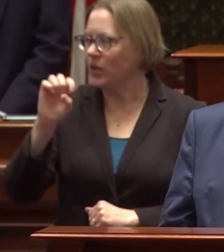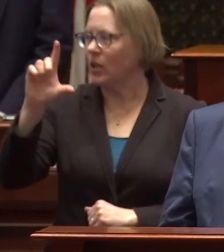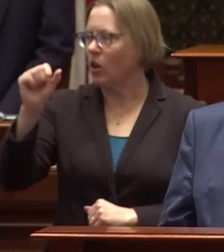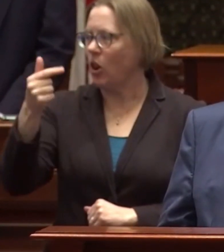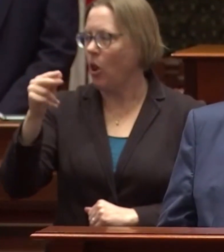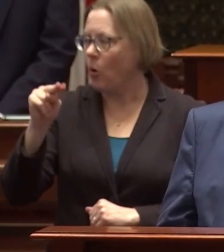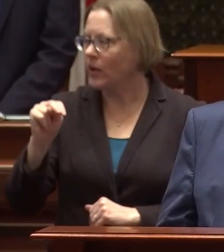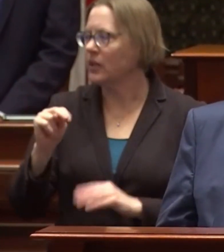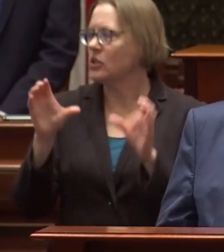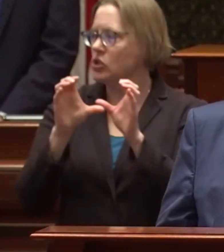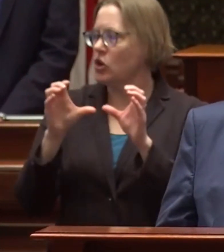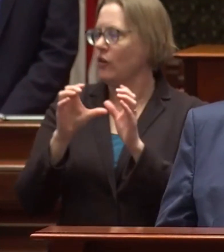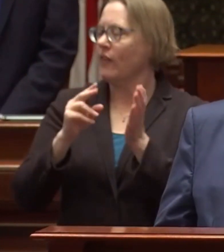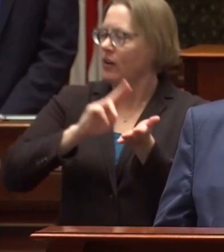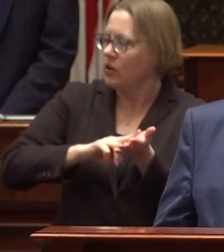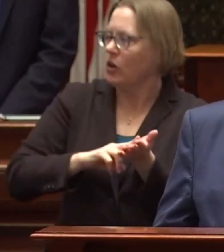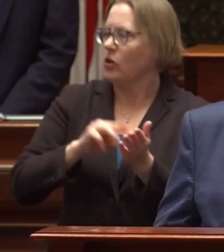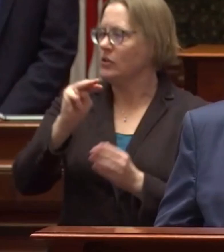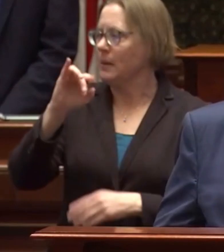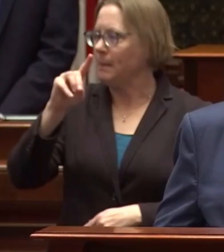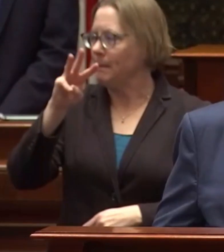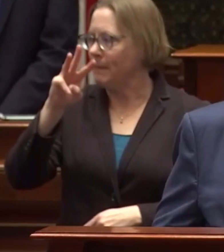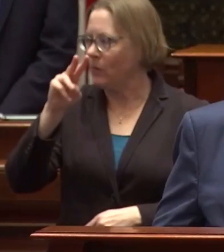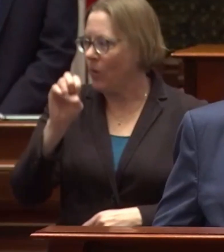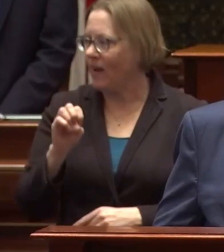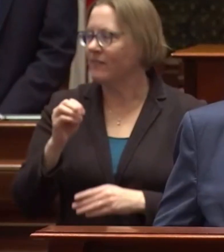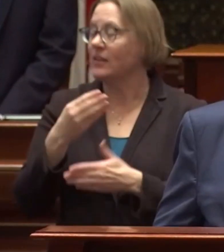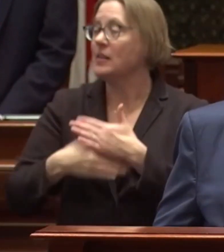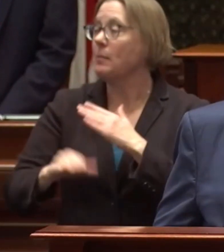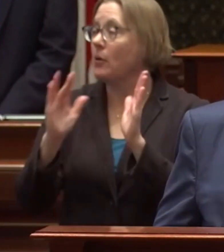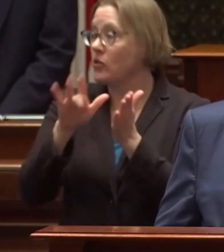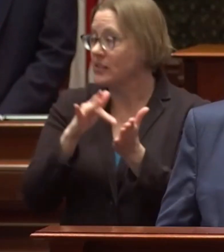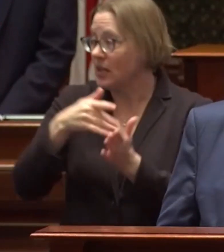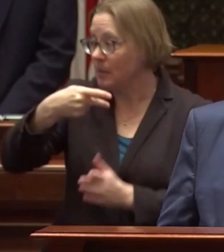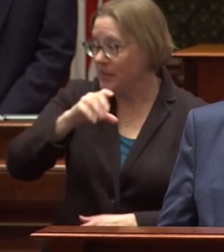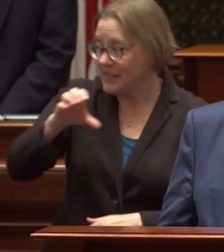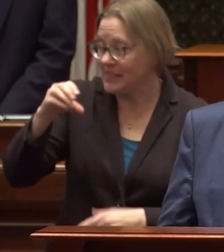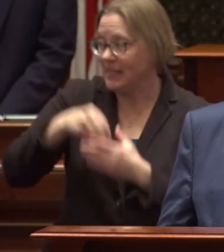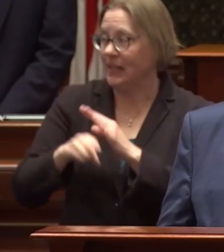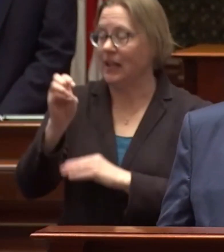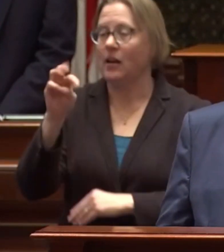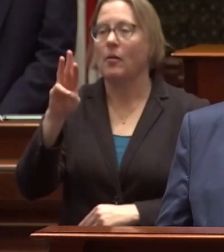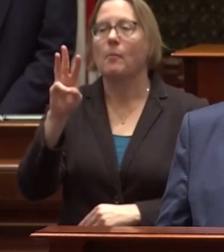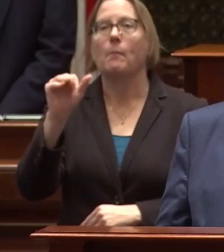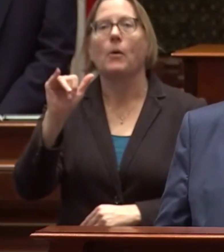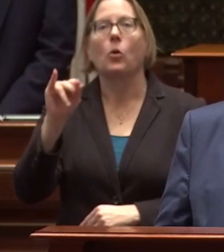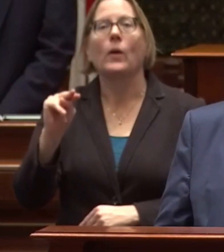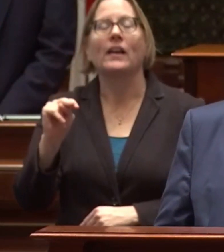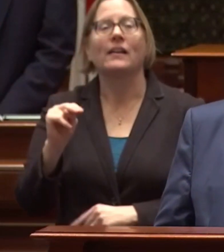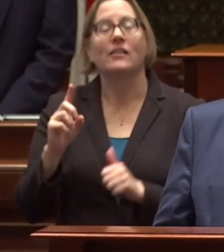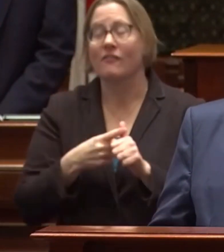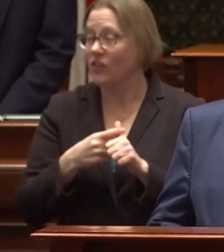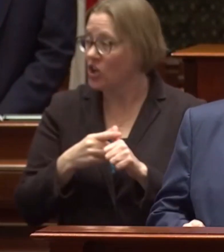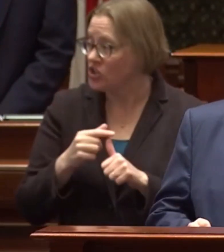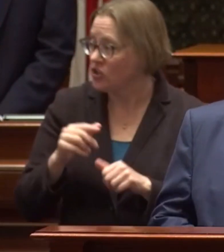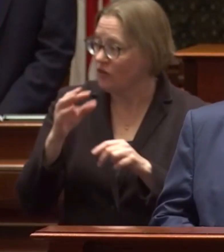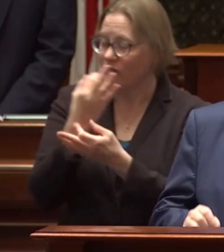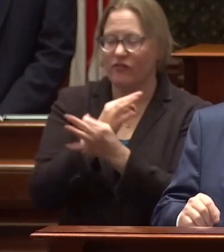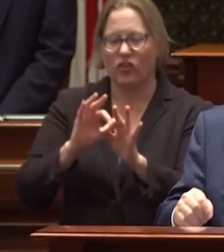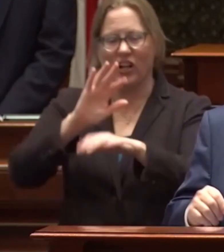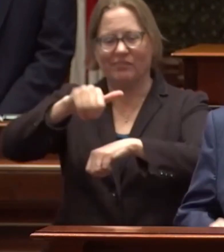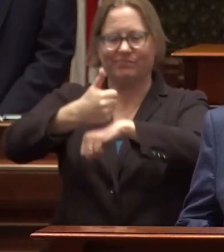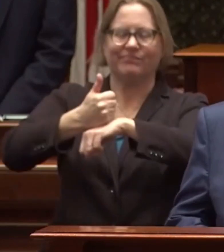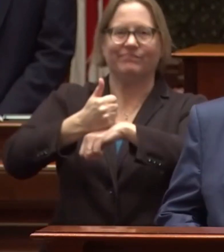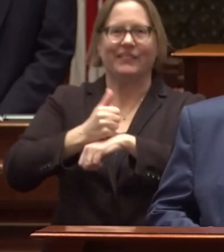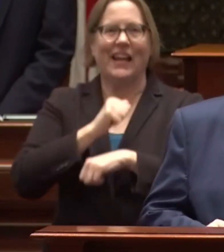Center PCC in Berwyn, the first freestanding nonprofit birthing center to open in Illinois. But in